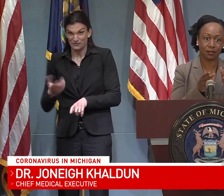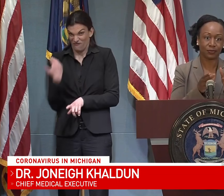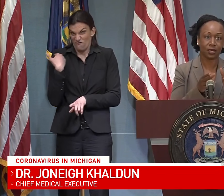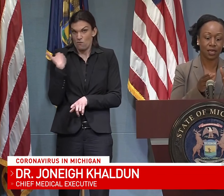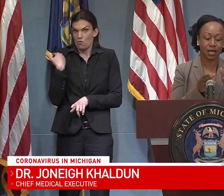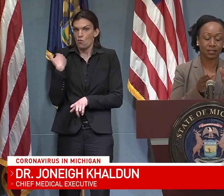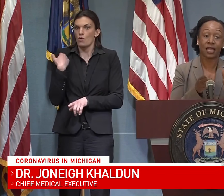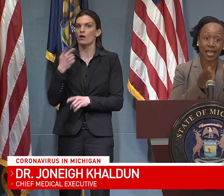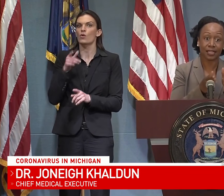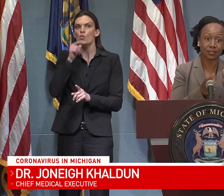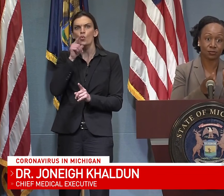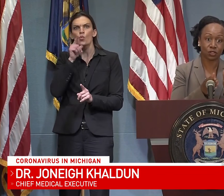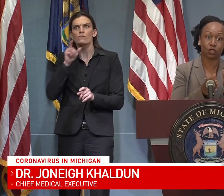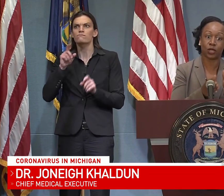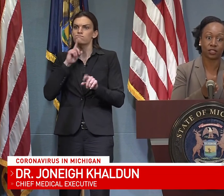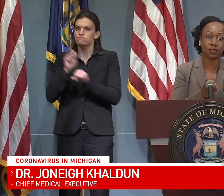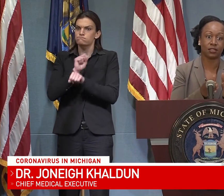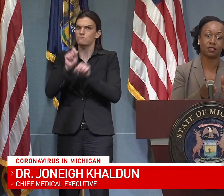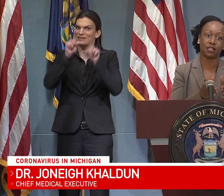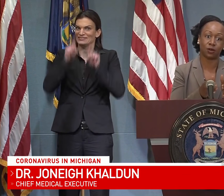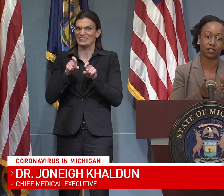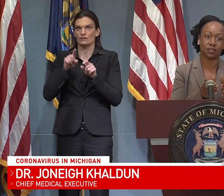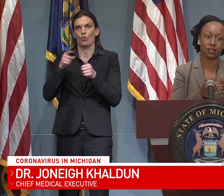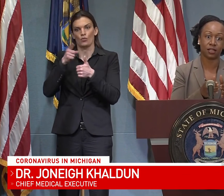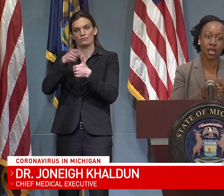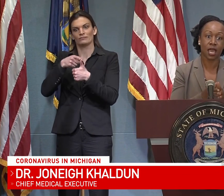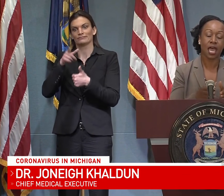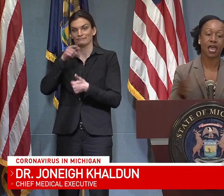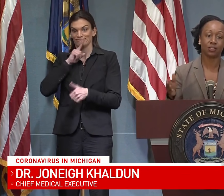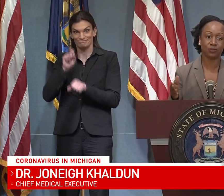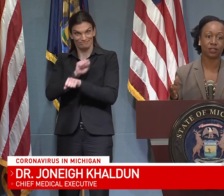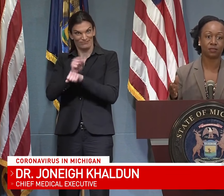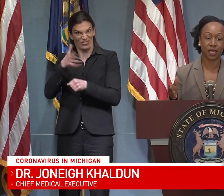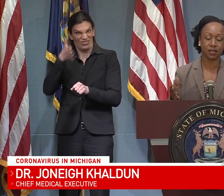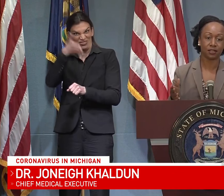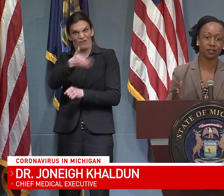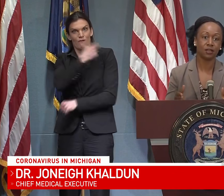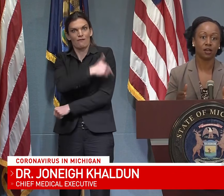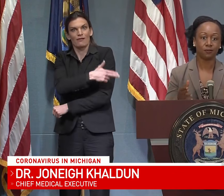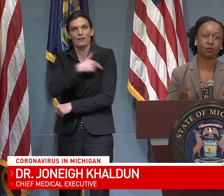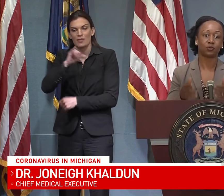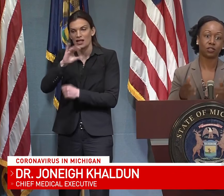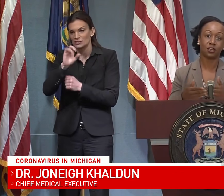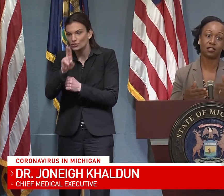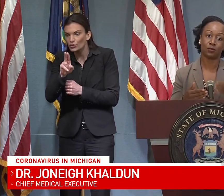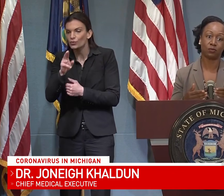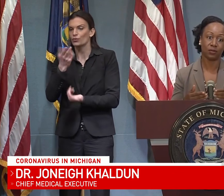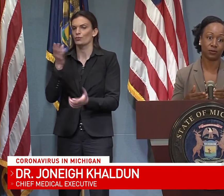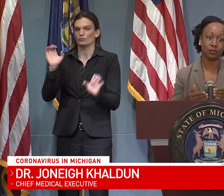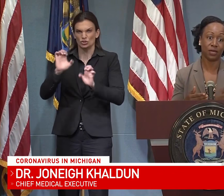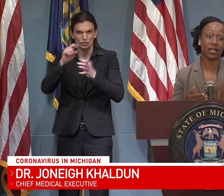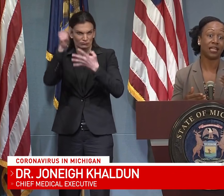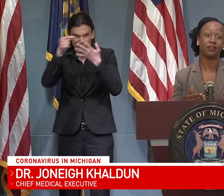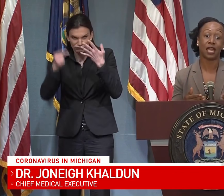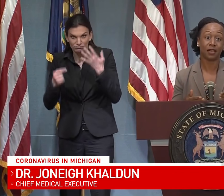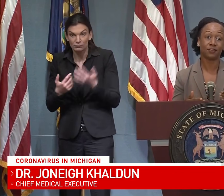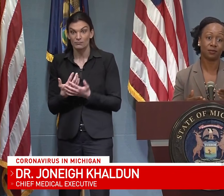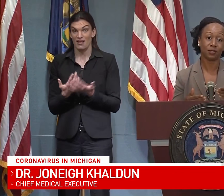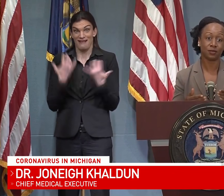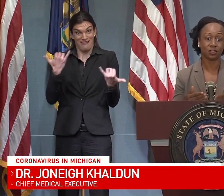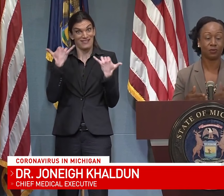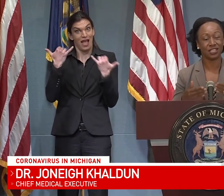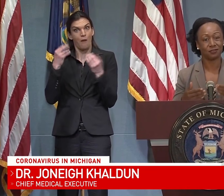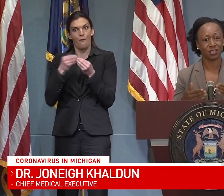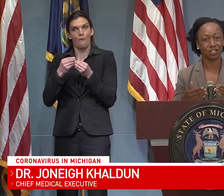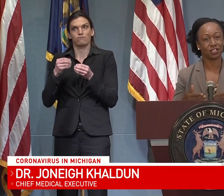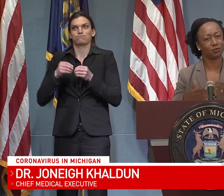very tight, strict testing criteria. As we've expanded, of course, we're testing more people who may not even have